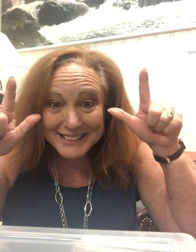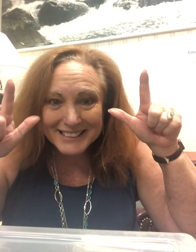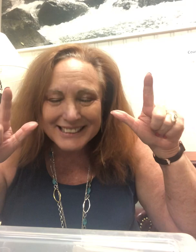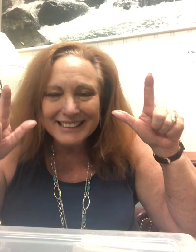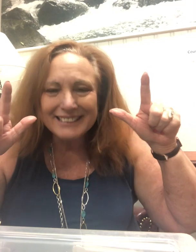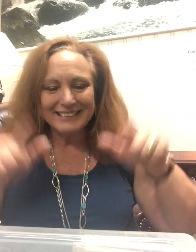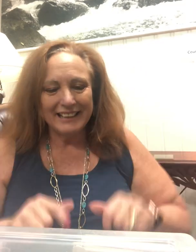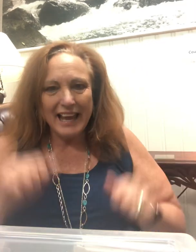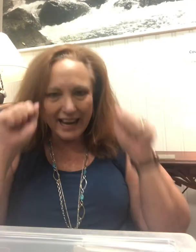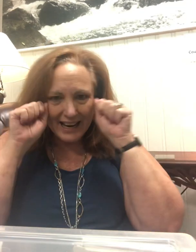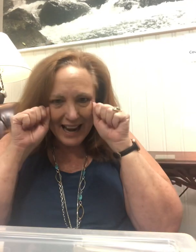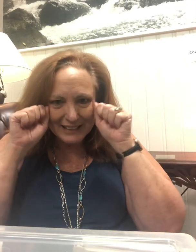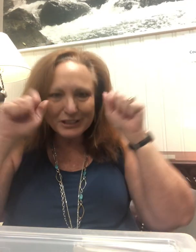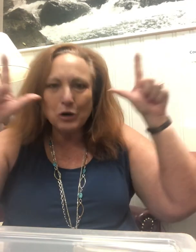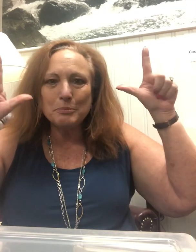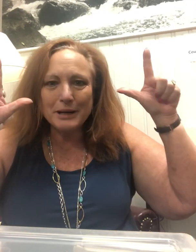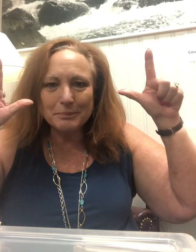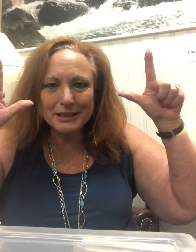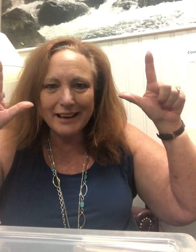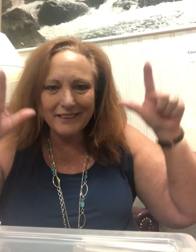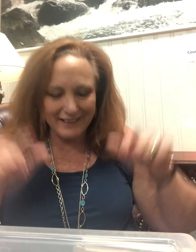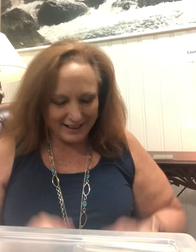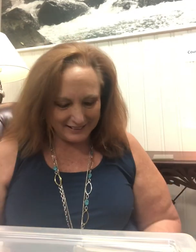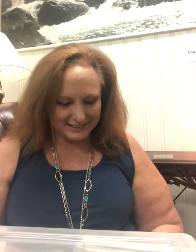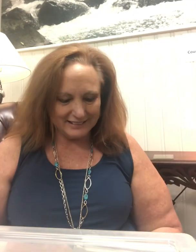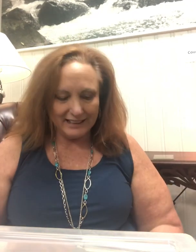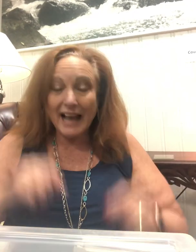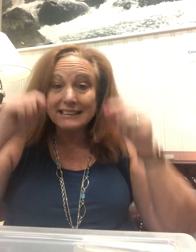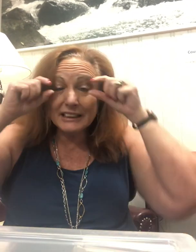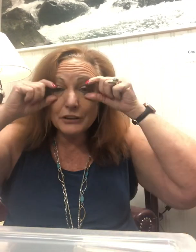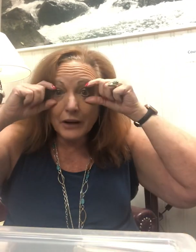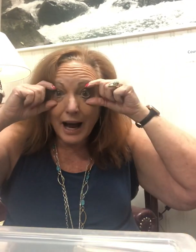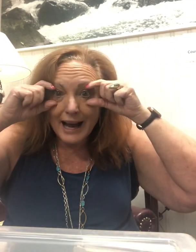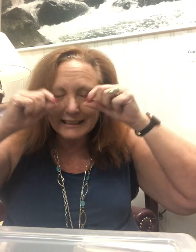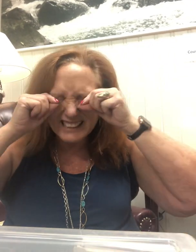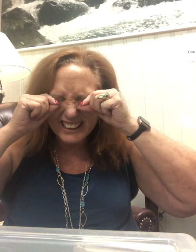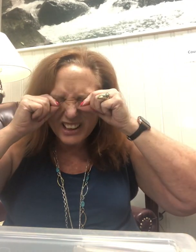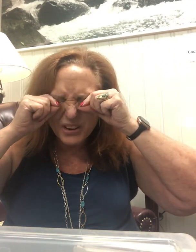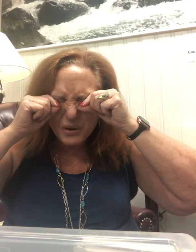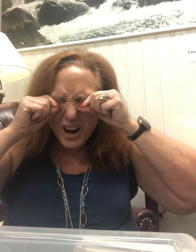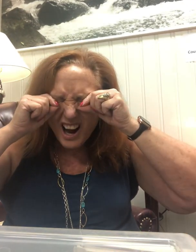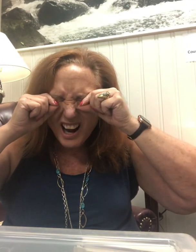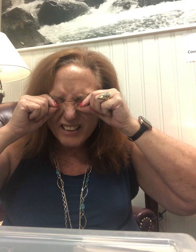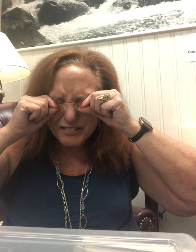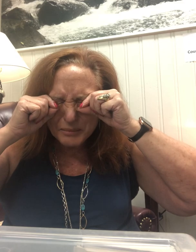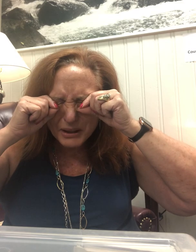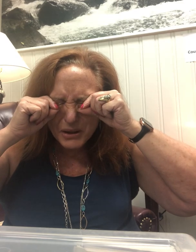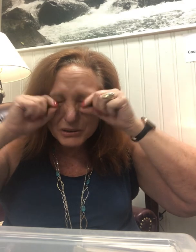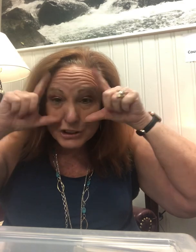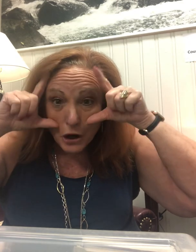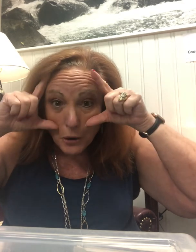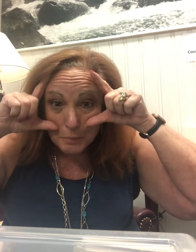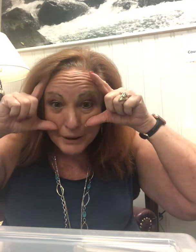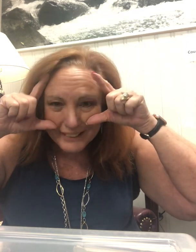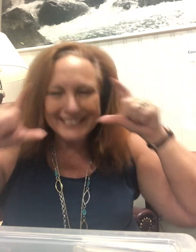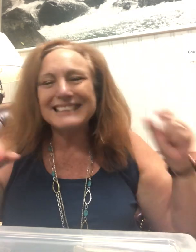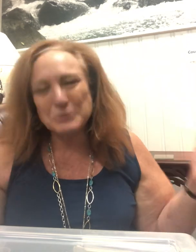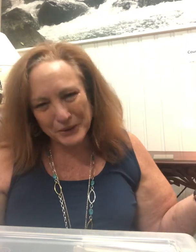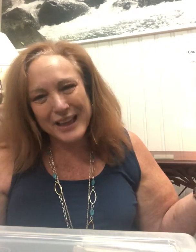Surprise! A hands open up to L hands. As in your eyes that go from closed to open. That's where that